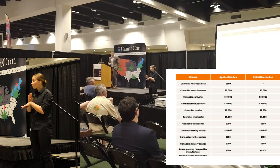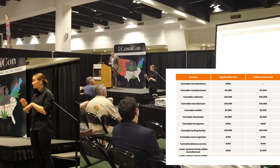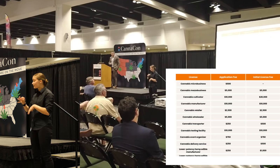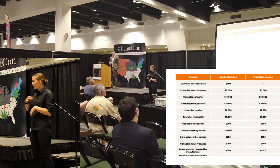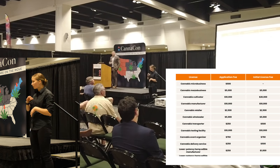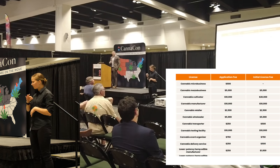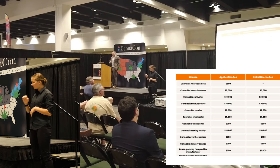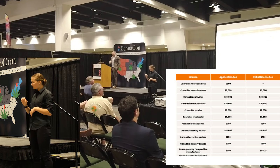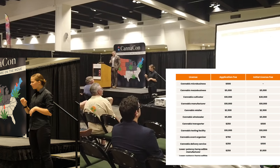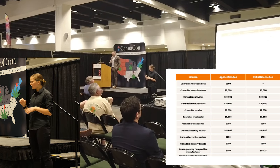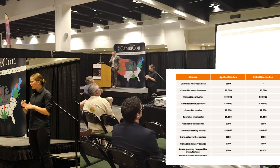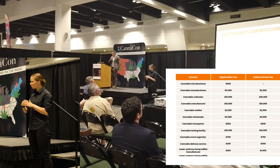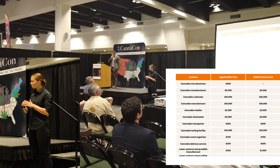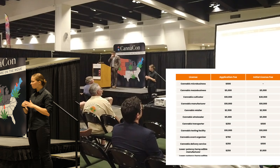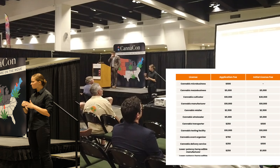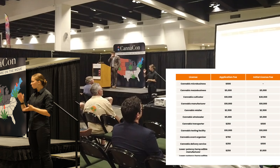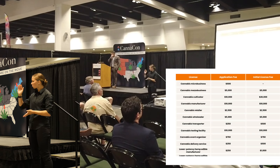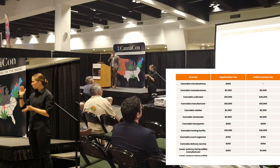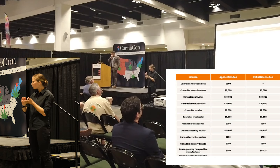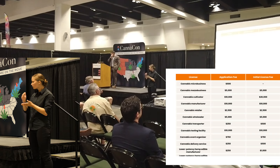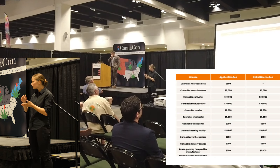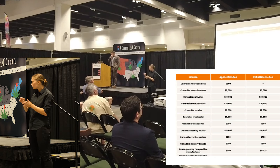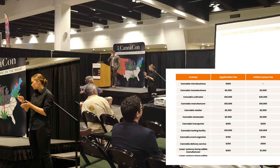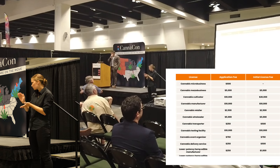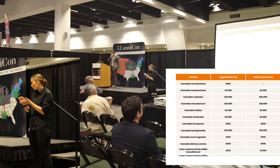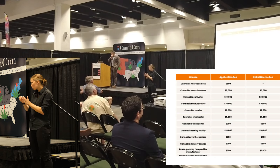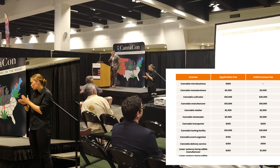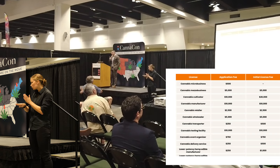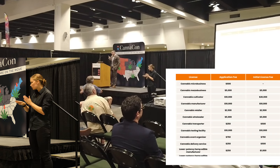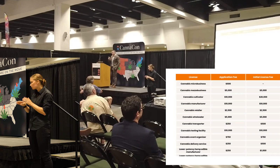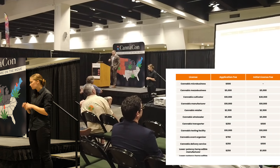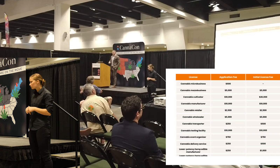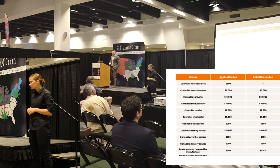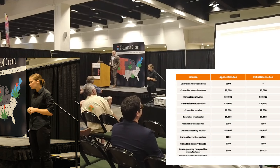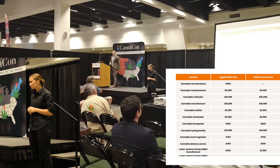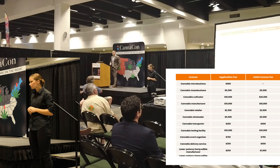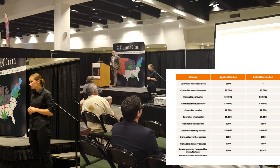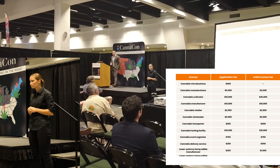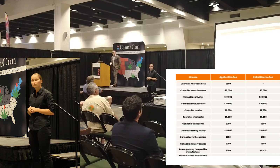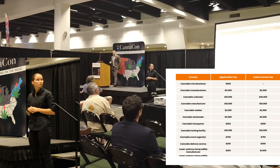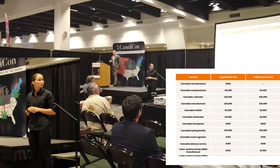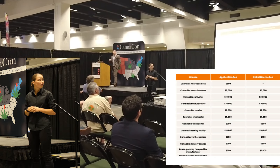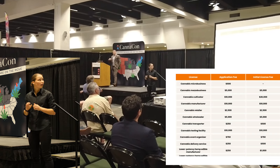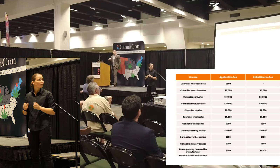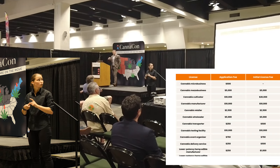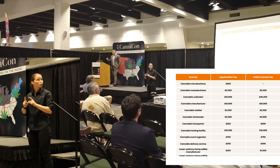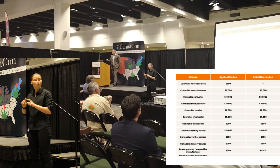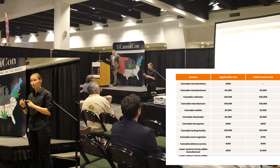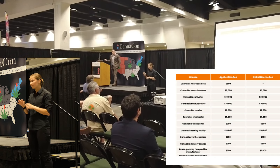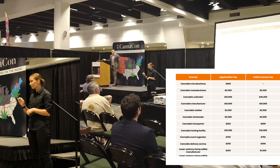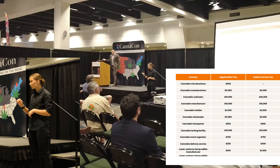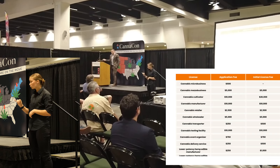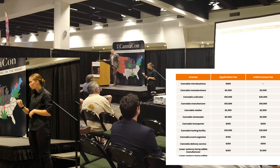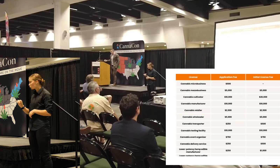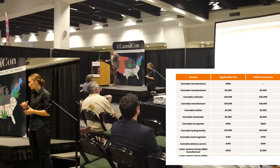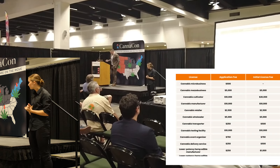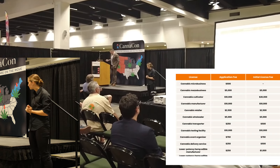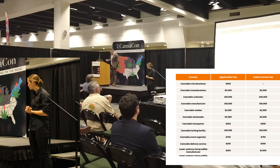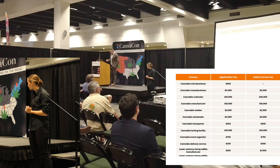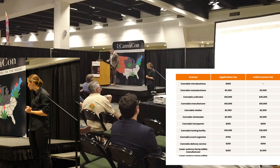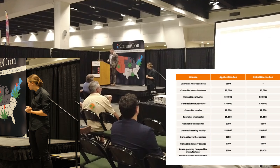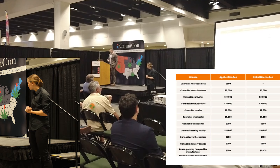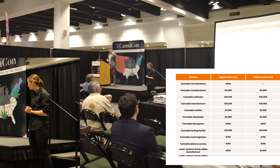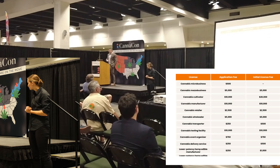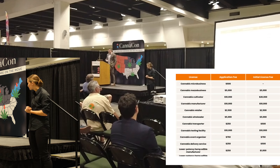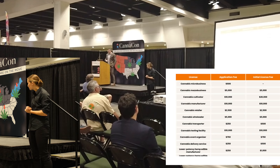renewal fees being very cost effective for small businesses. And I do think it's one that should be we should draw a lot of attention to it